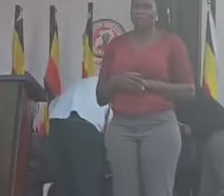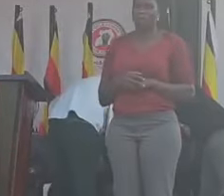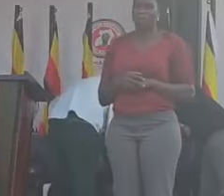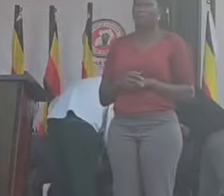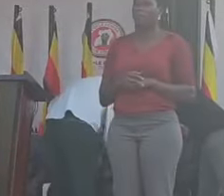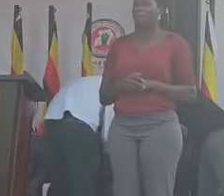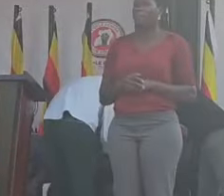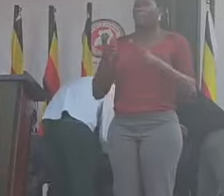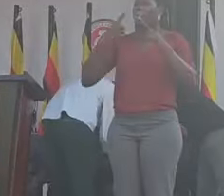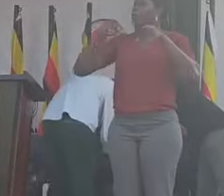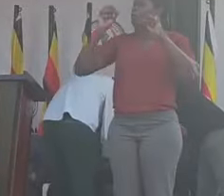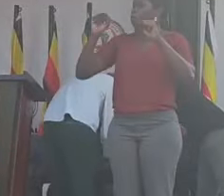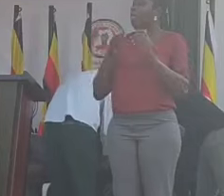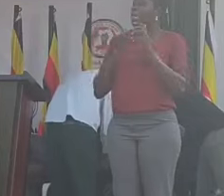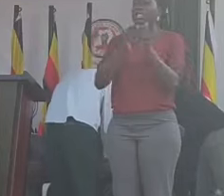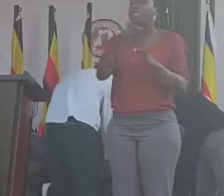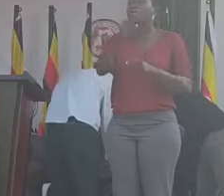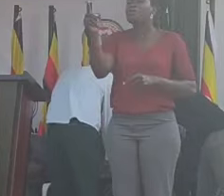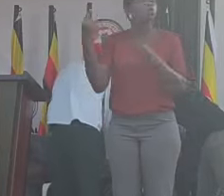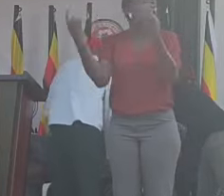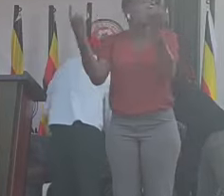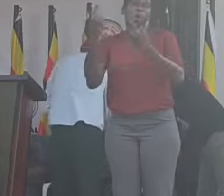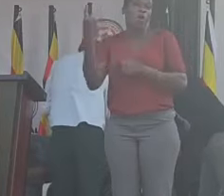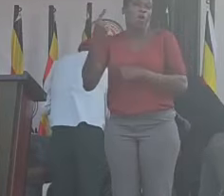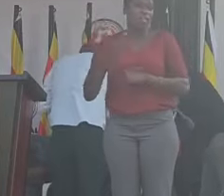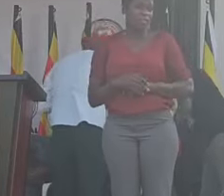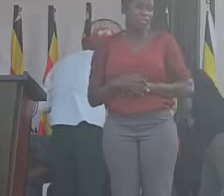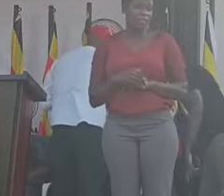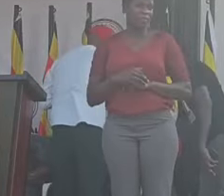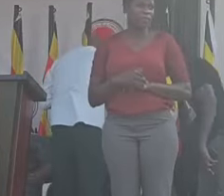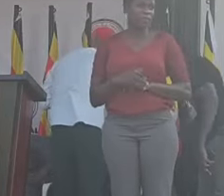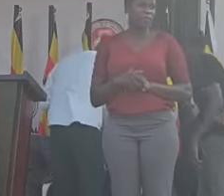fe tusobola bakulembera bukulembezi